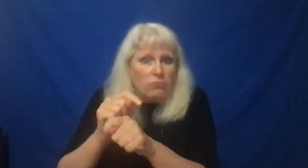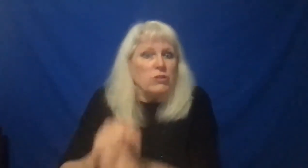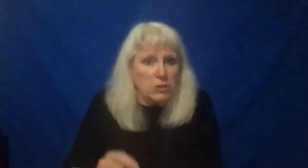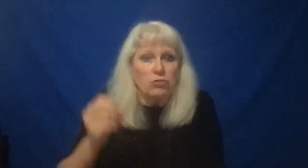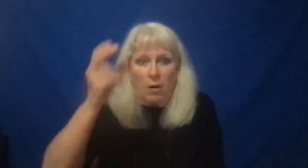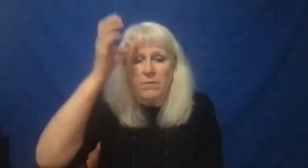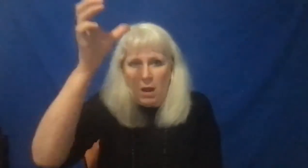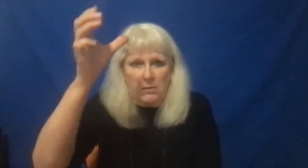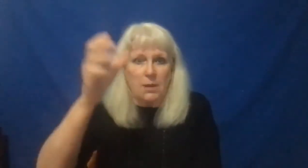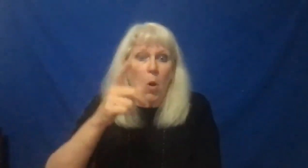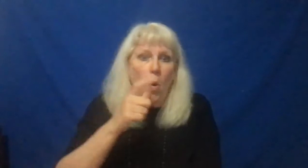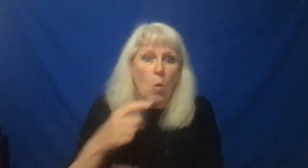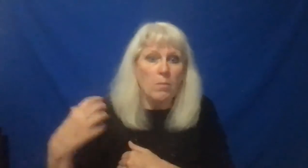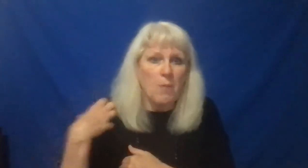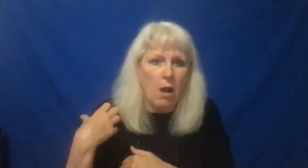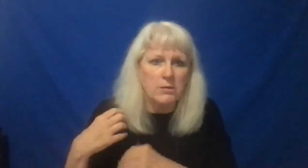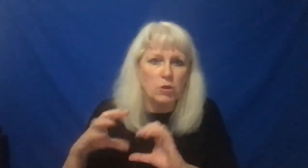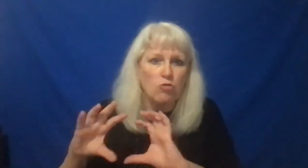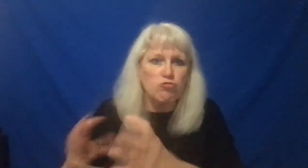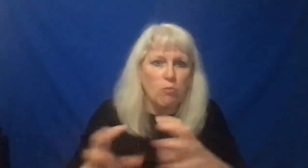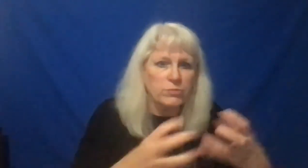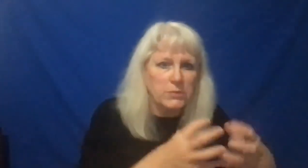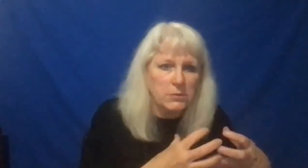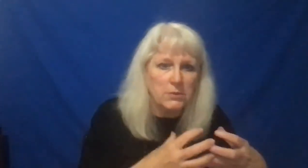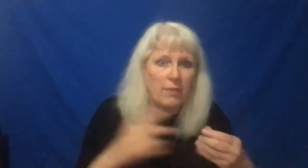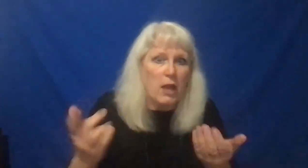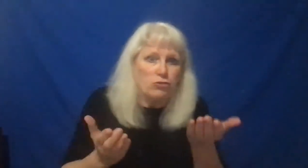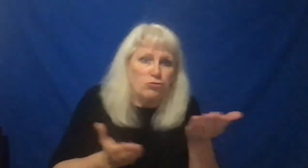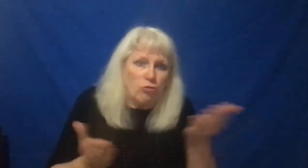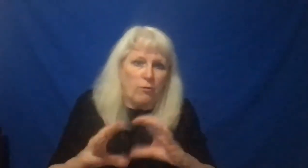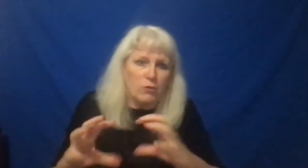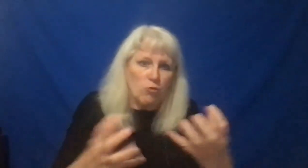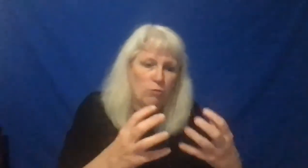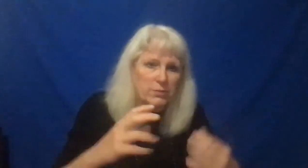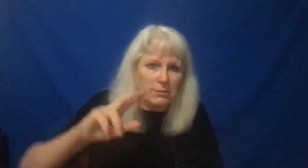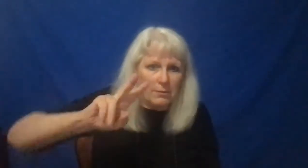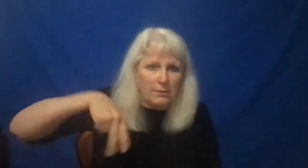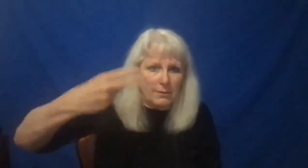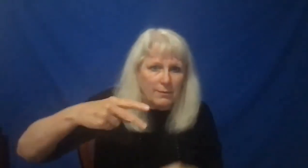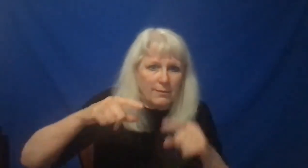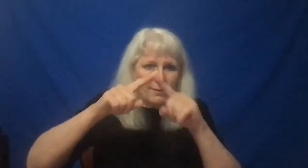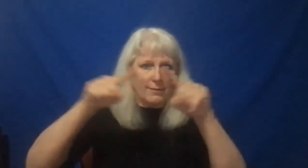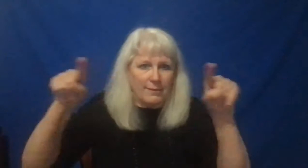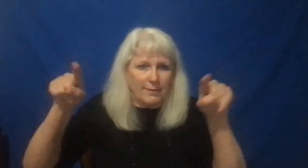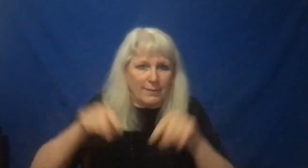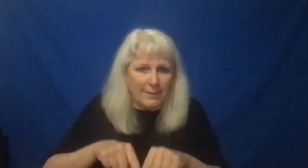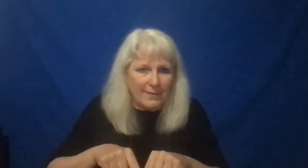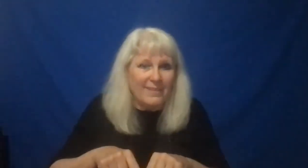operated. And those were all on behalf of our stewardship